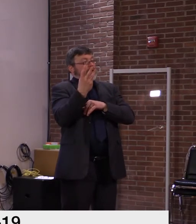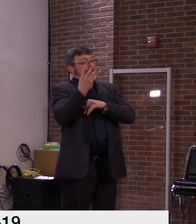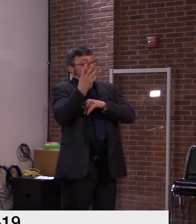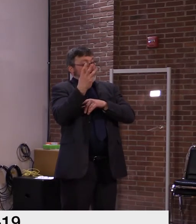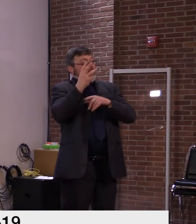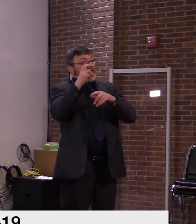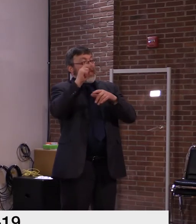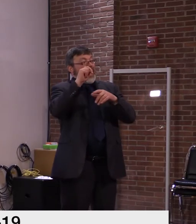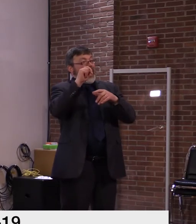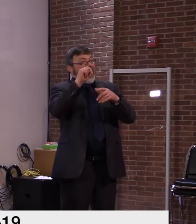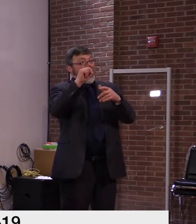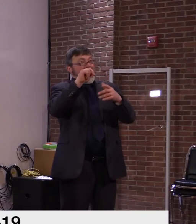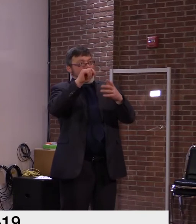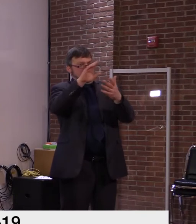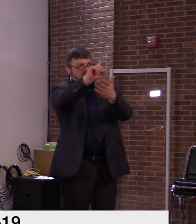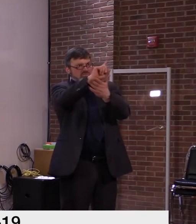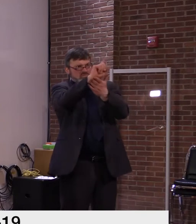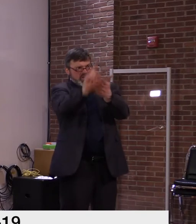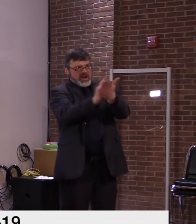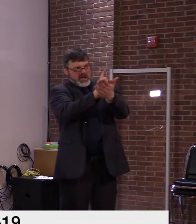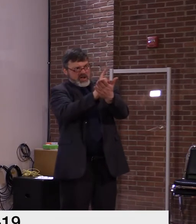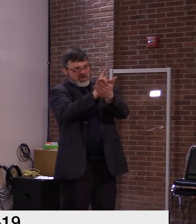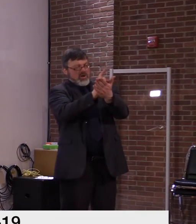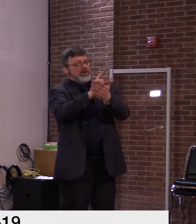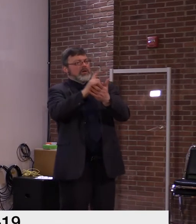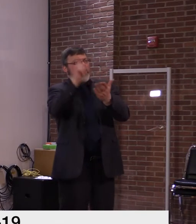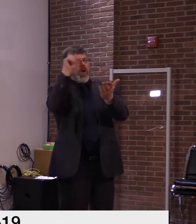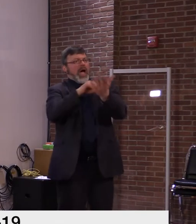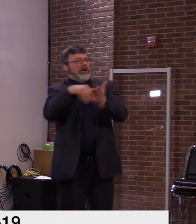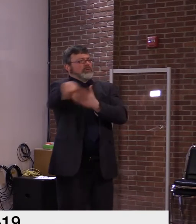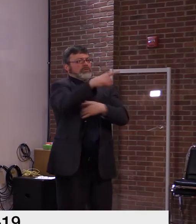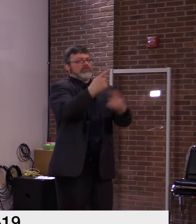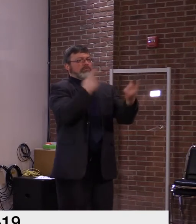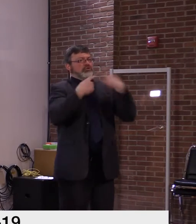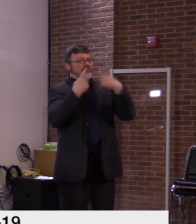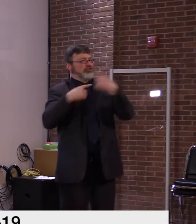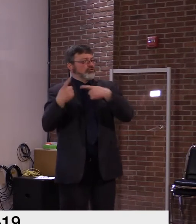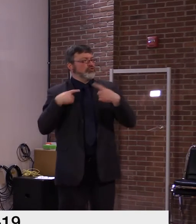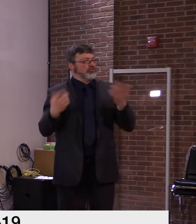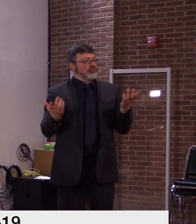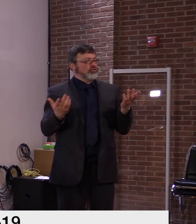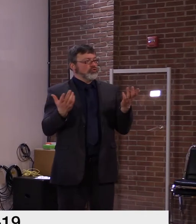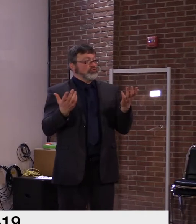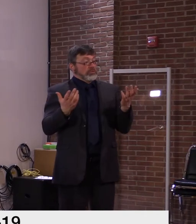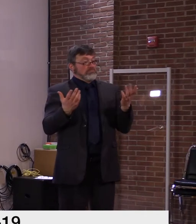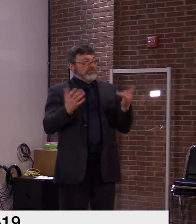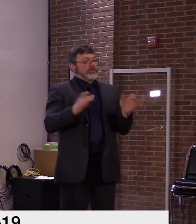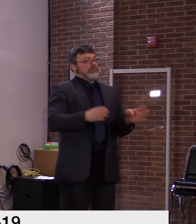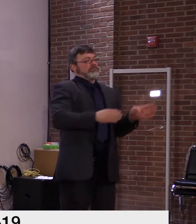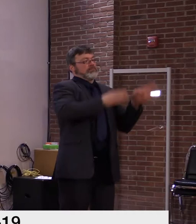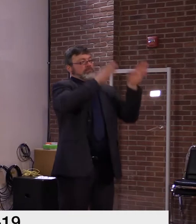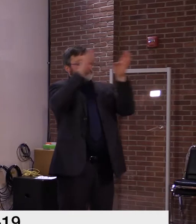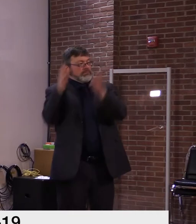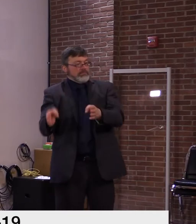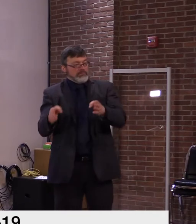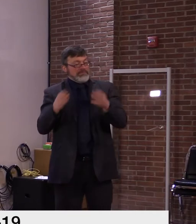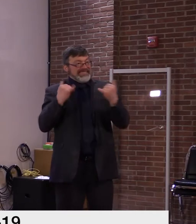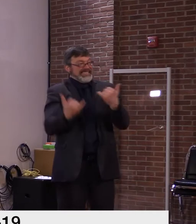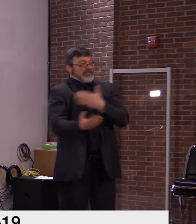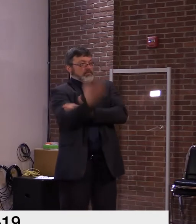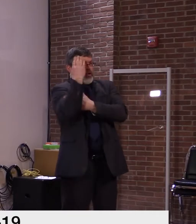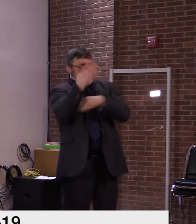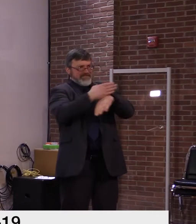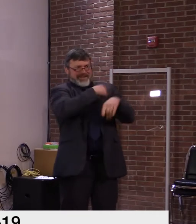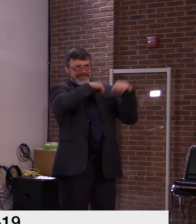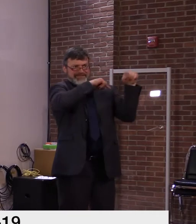had just about 6,800. This morning, we have over 10,000 responses, but the key piece is we have half the